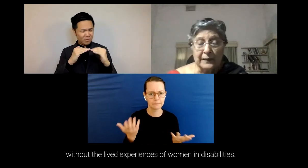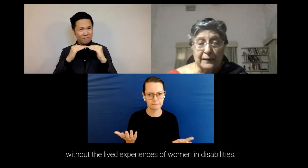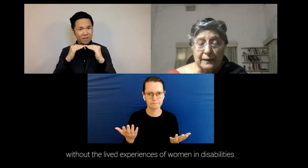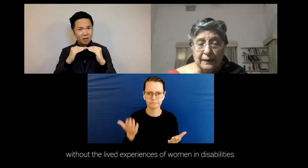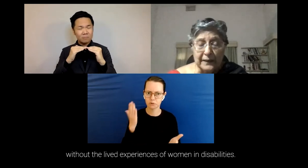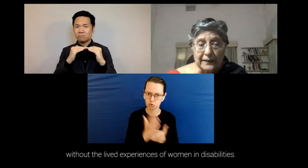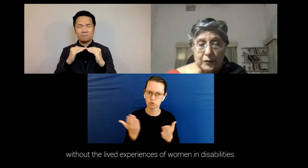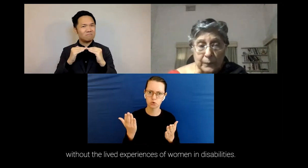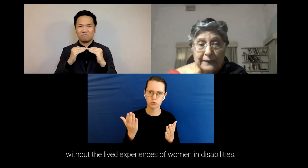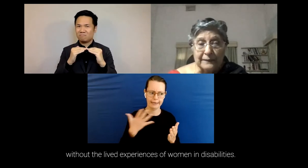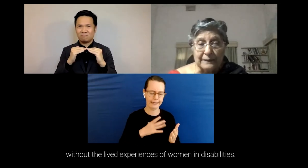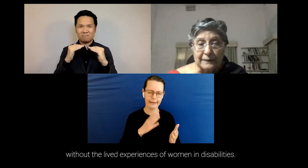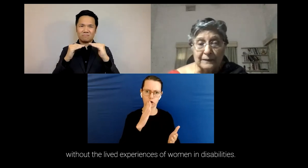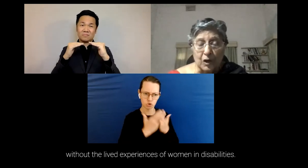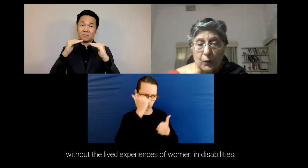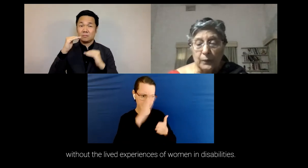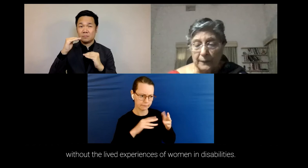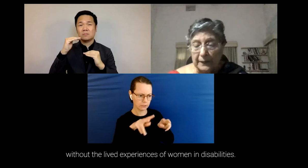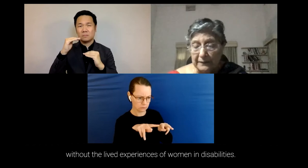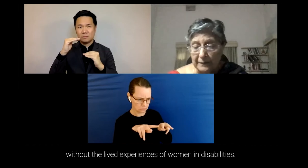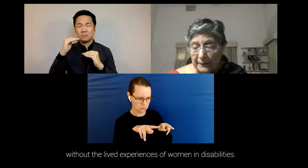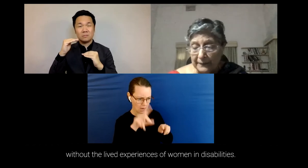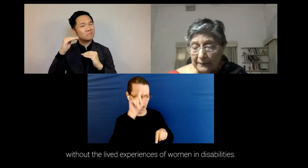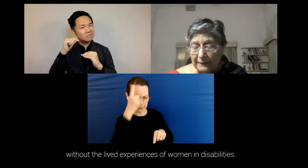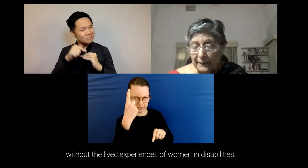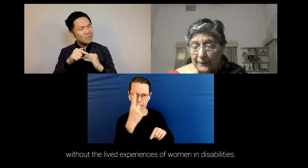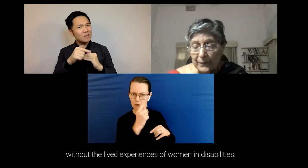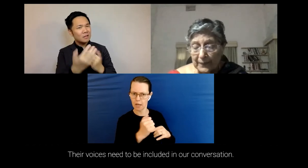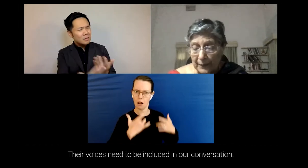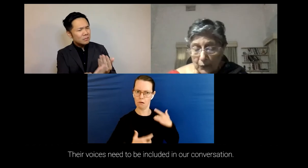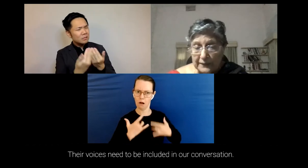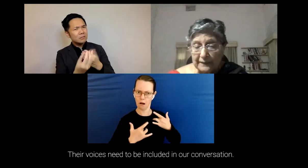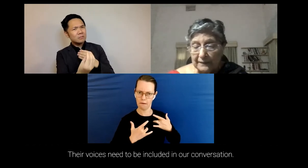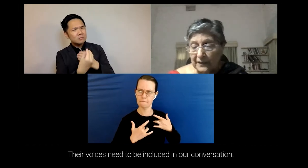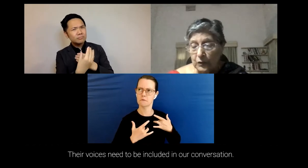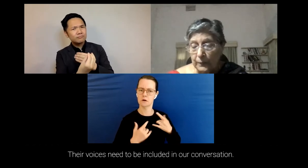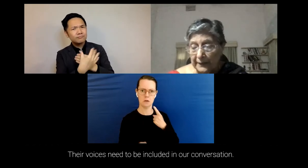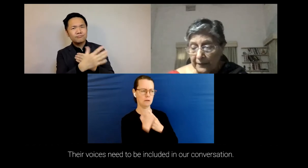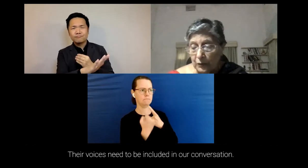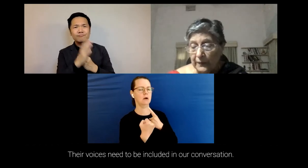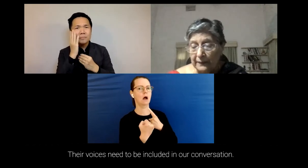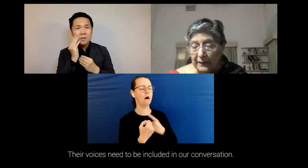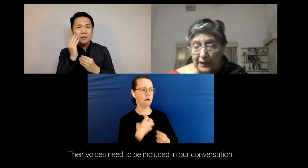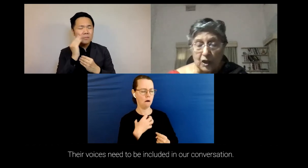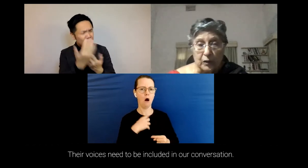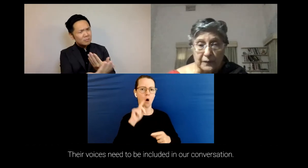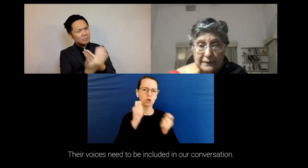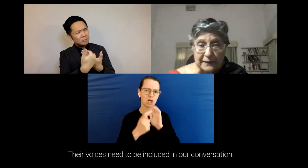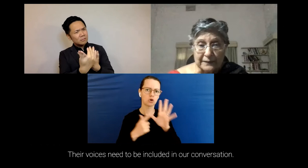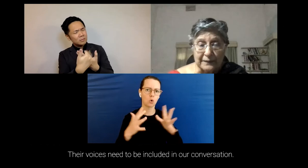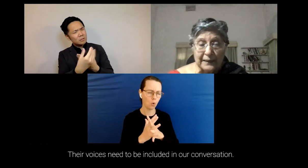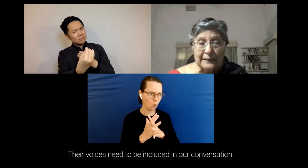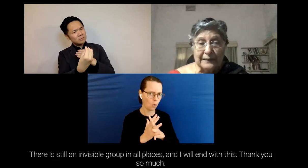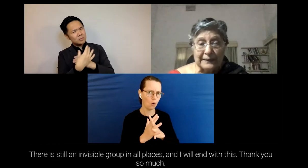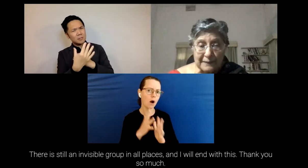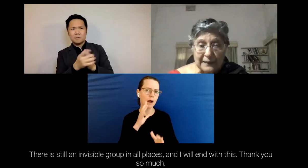lived experiences of women with disabilities. Their voices need to be included in our